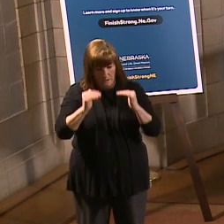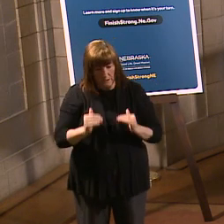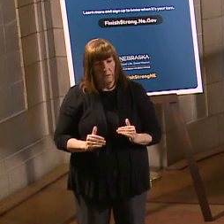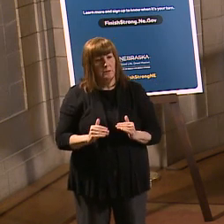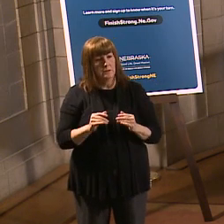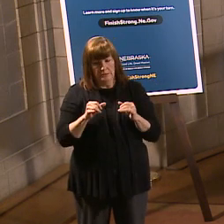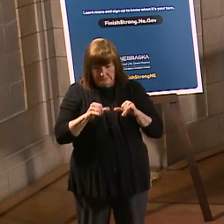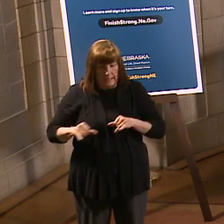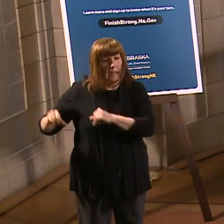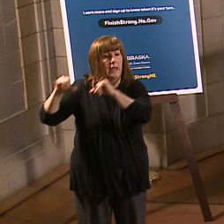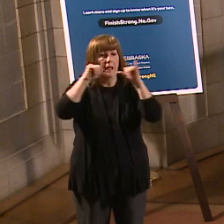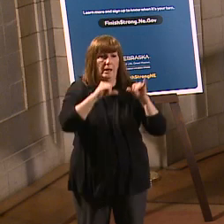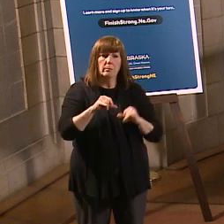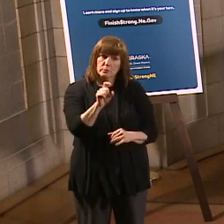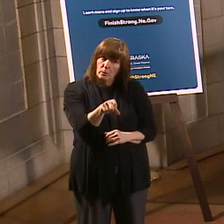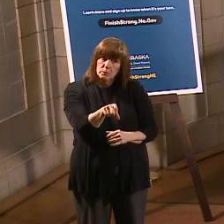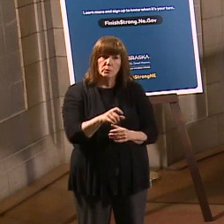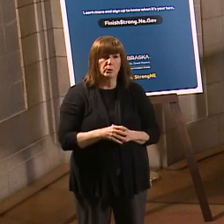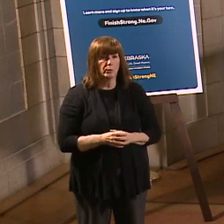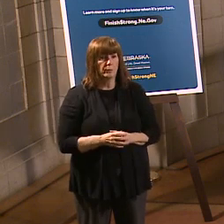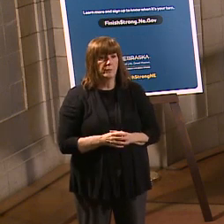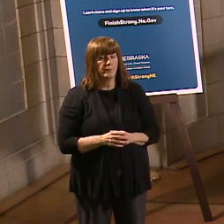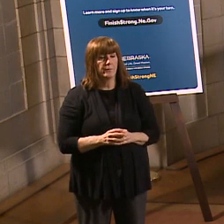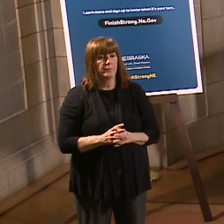everybody's staying on the same page.